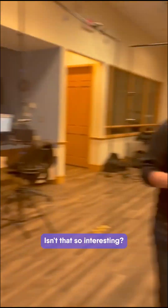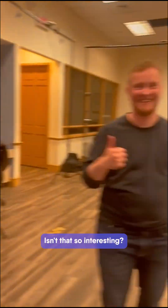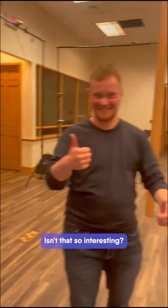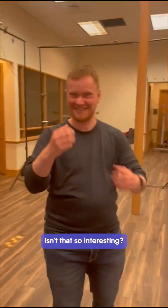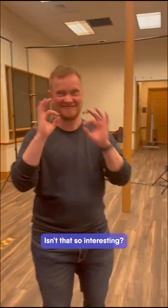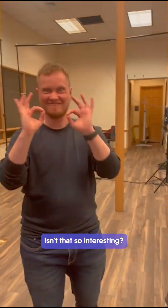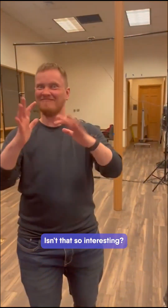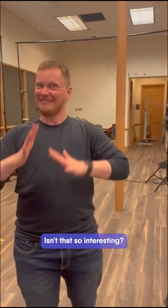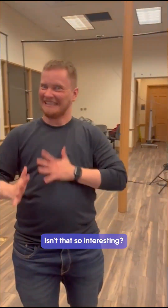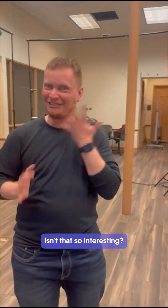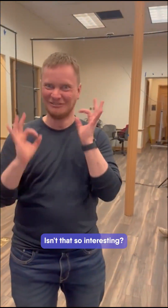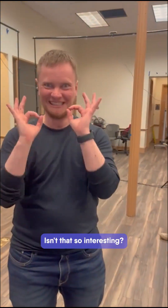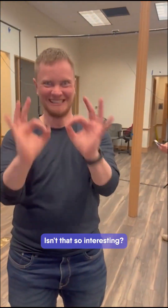Isn't that so interesting?